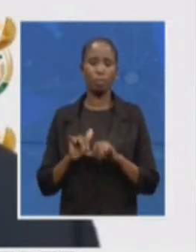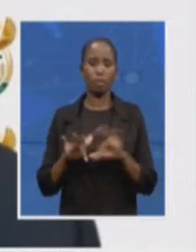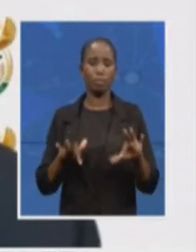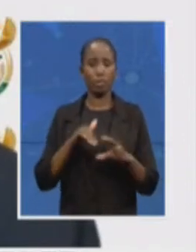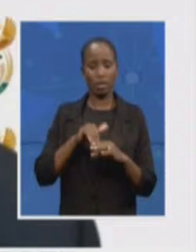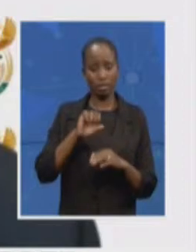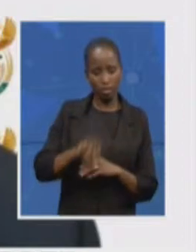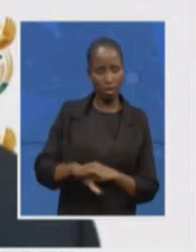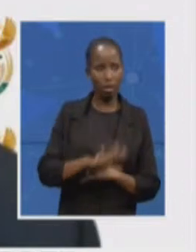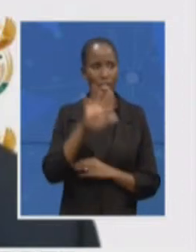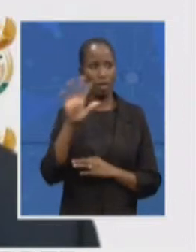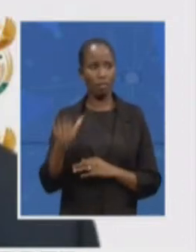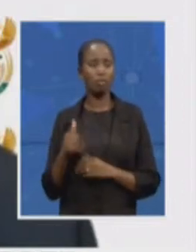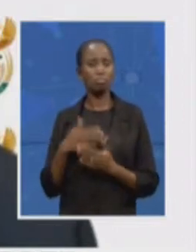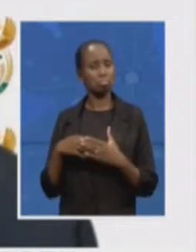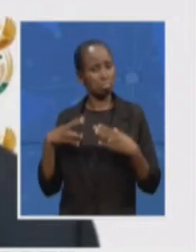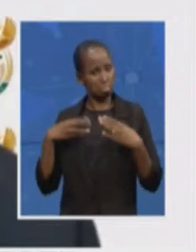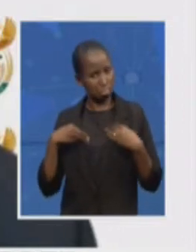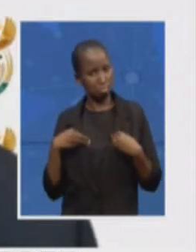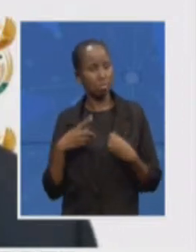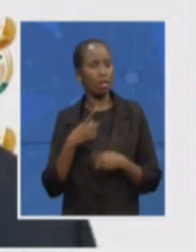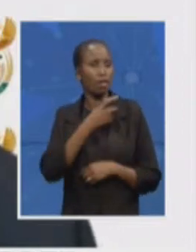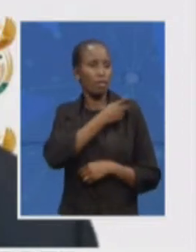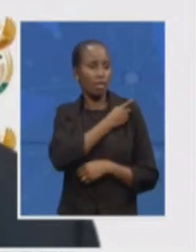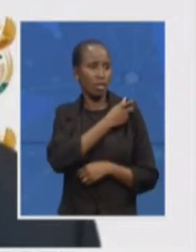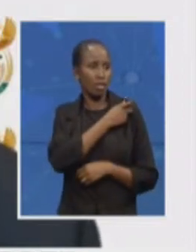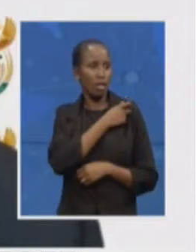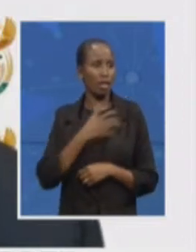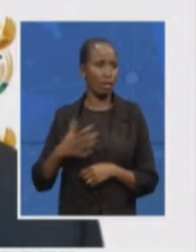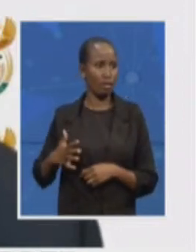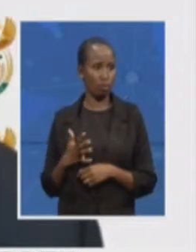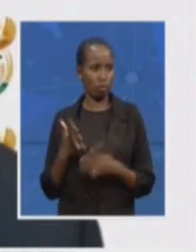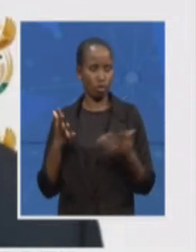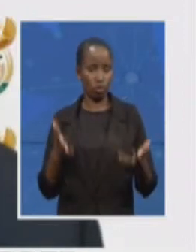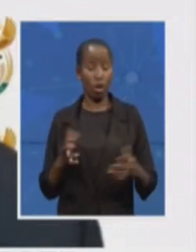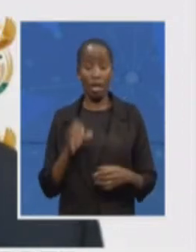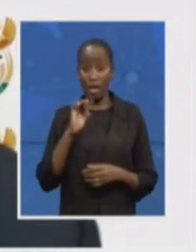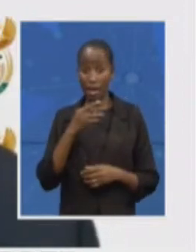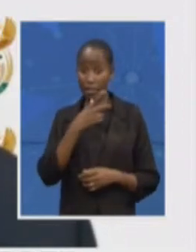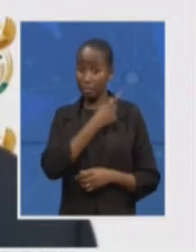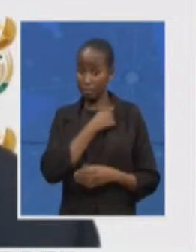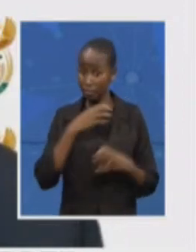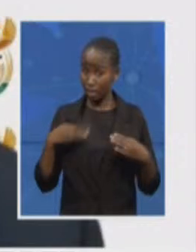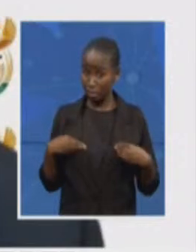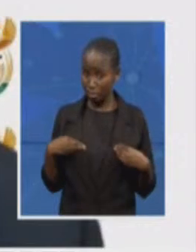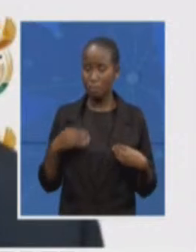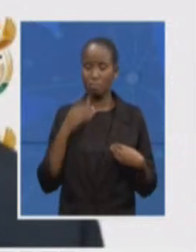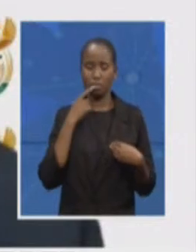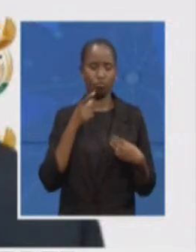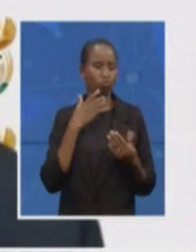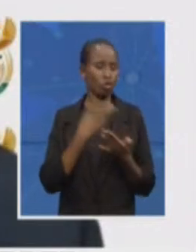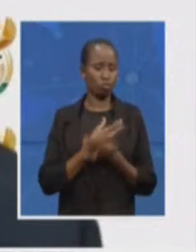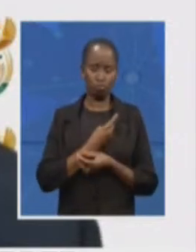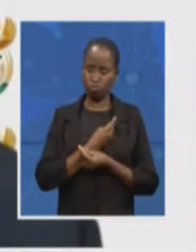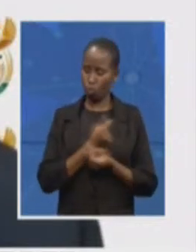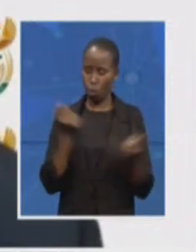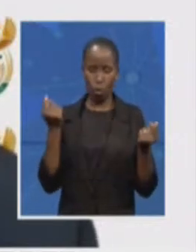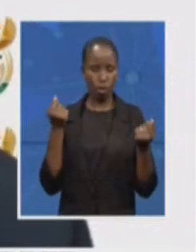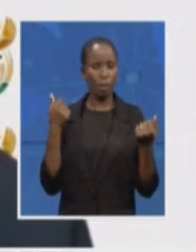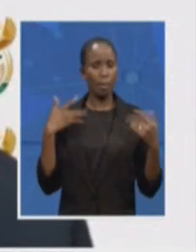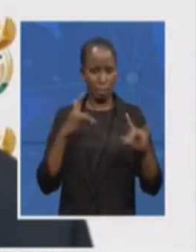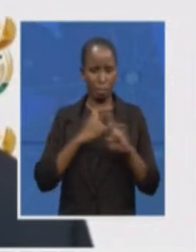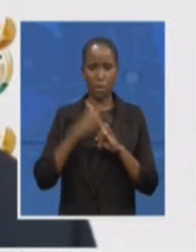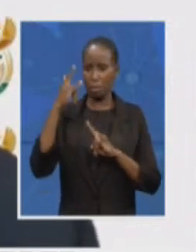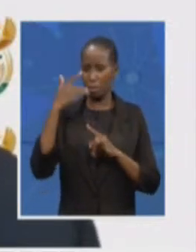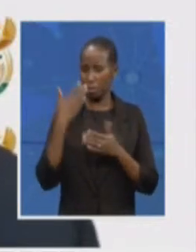is the only way, is the best weapon over and above the non-pharmaceutical interventions, the best weapon in our hands to make sure that